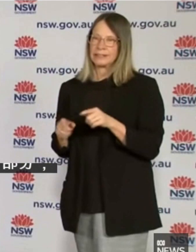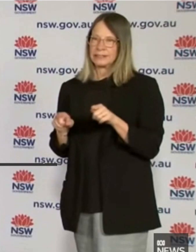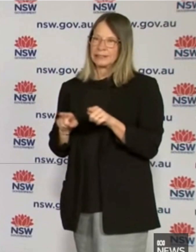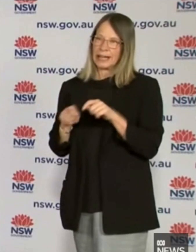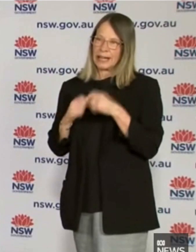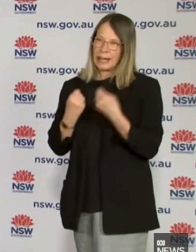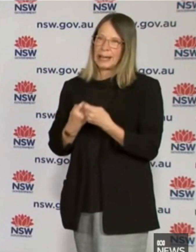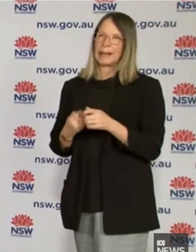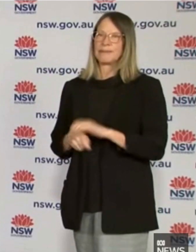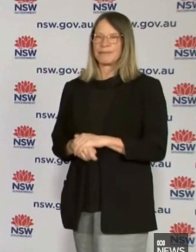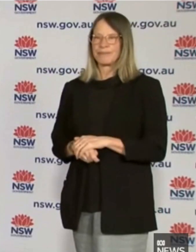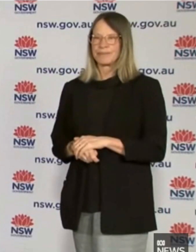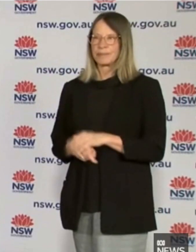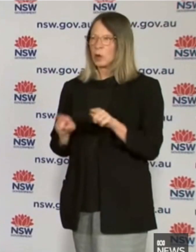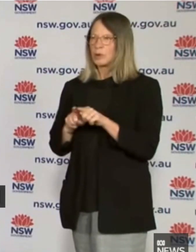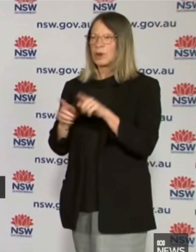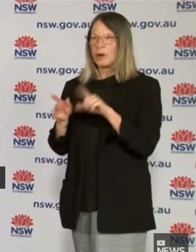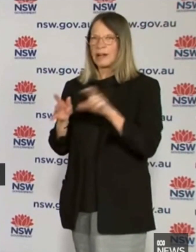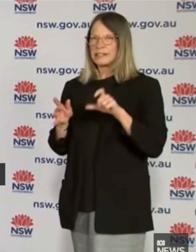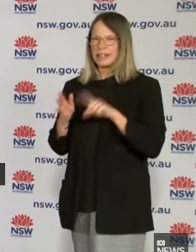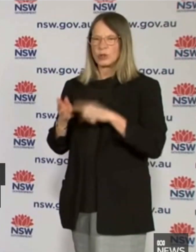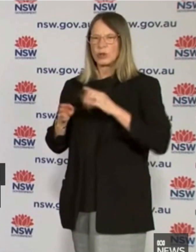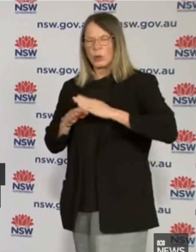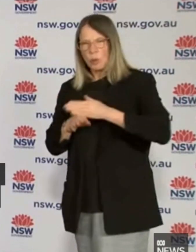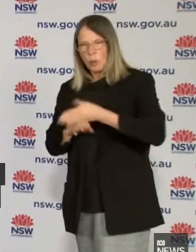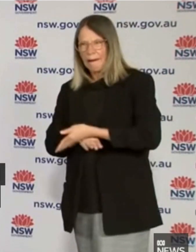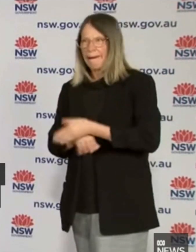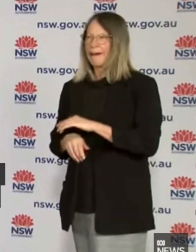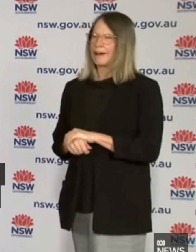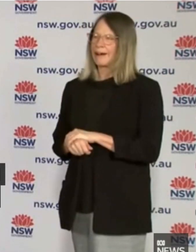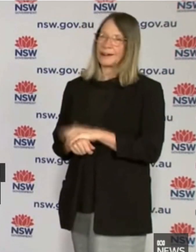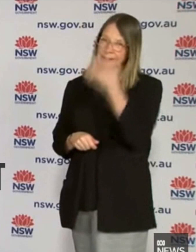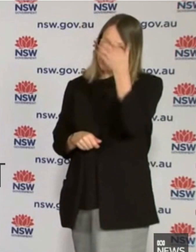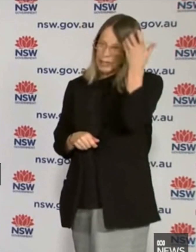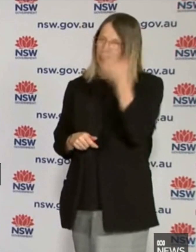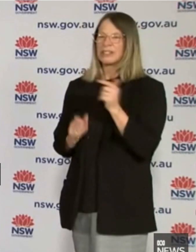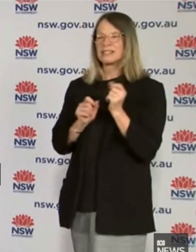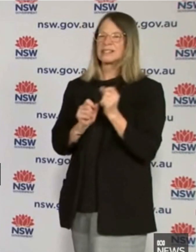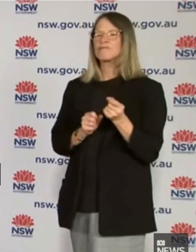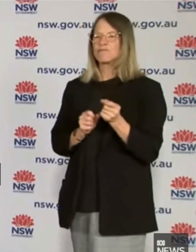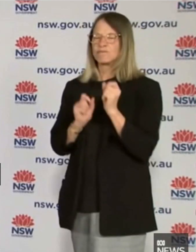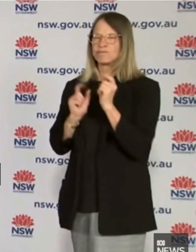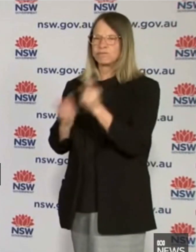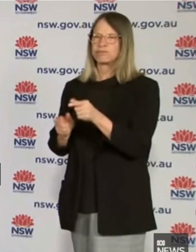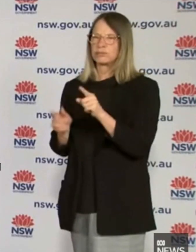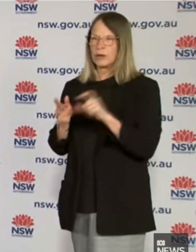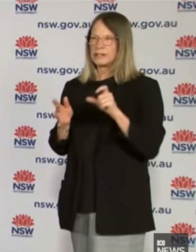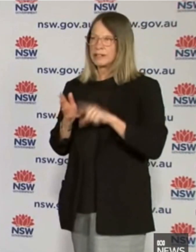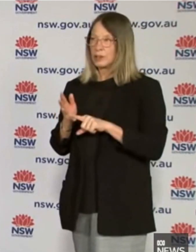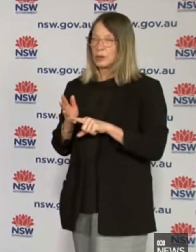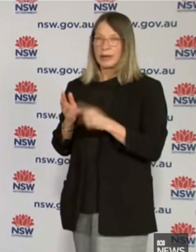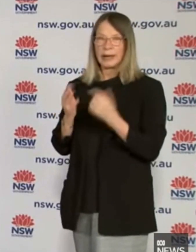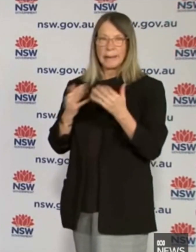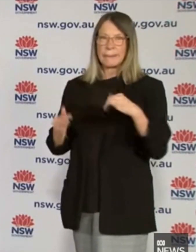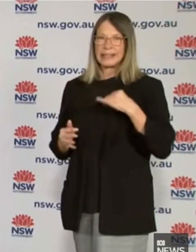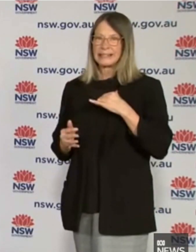across our ICU colleagues, in our nurses and in our specialists in ICU. We've had many staff pitch in vaccination